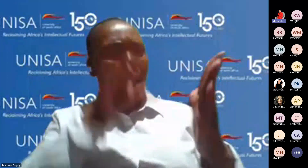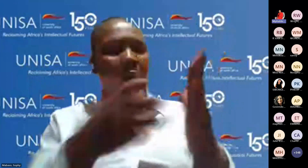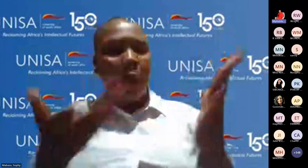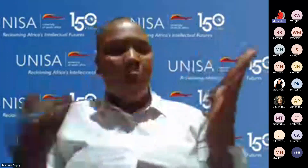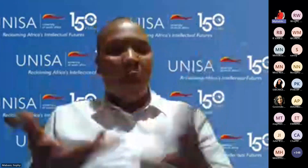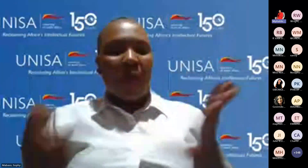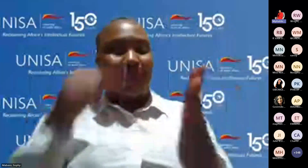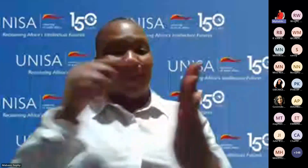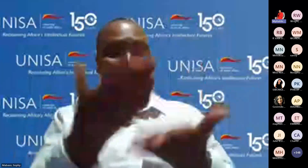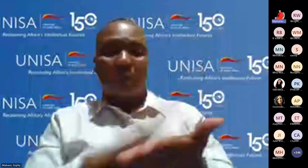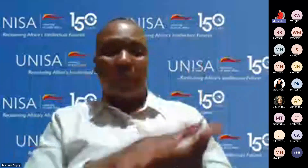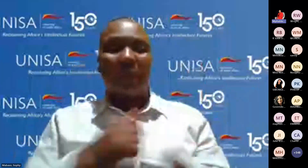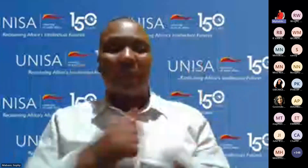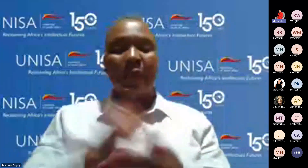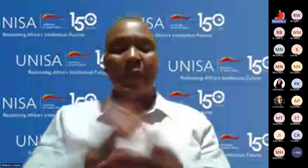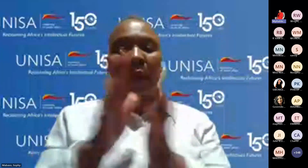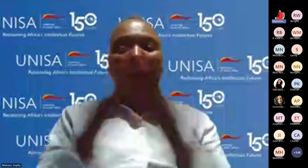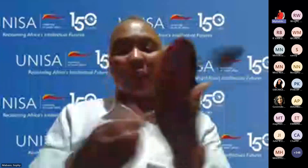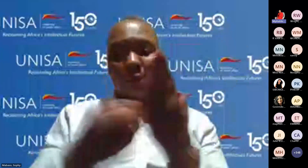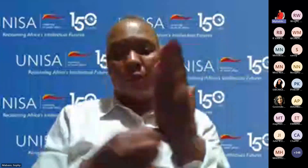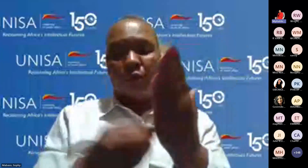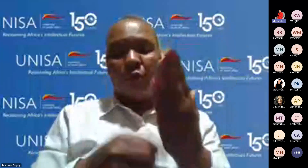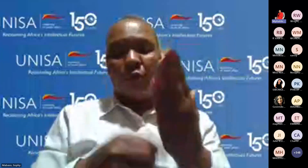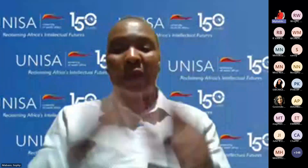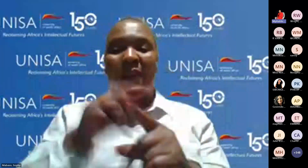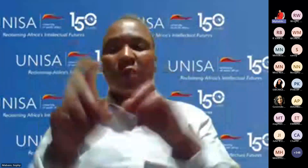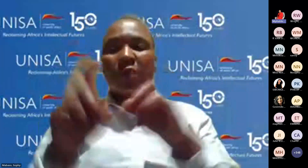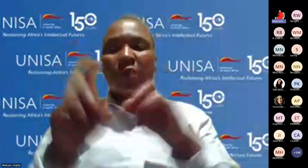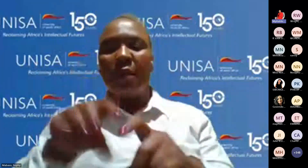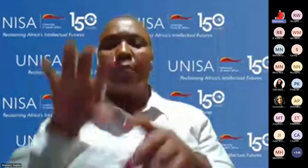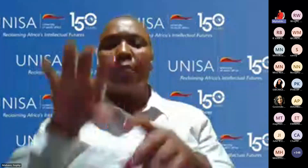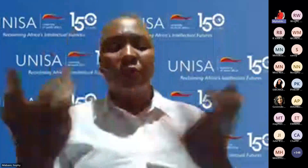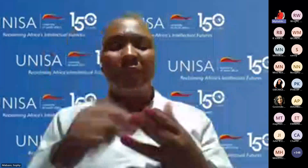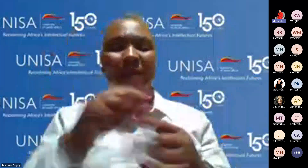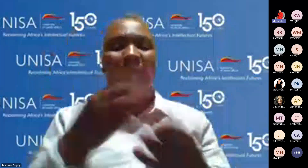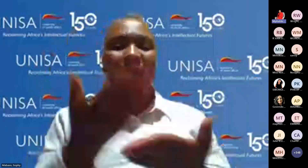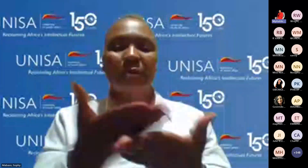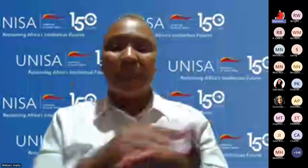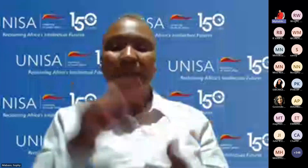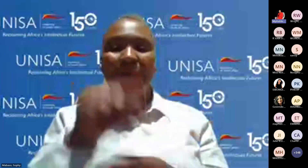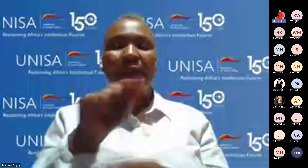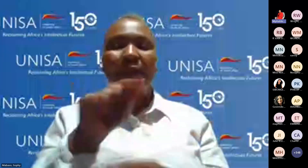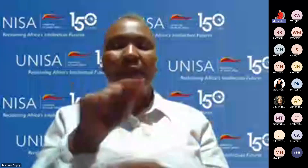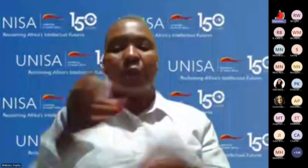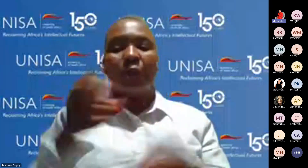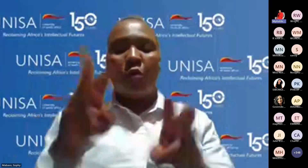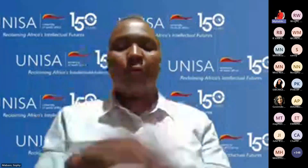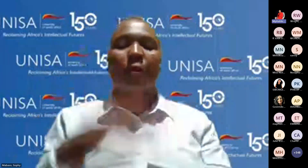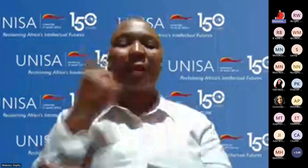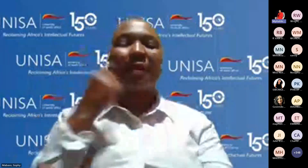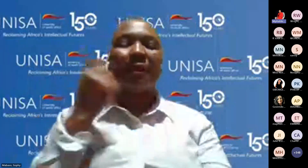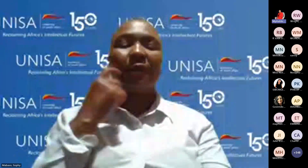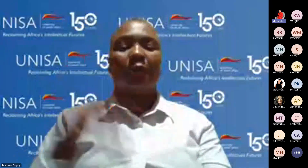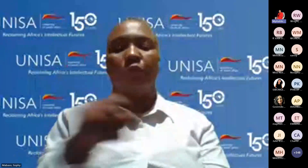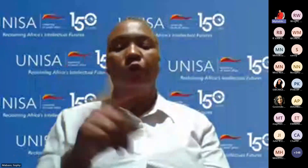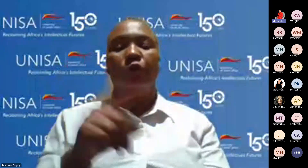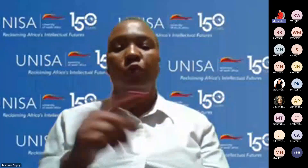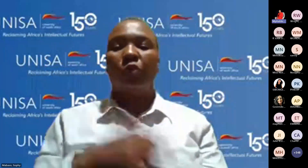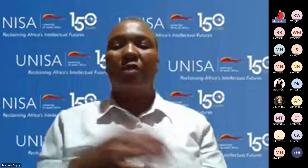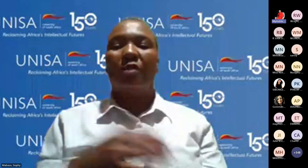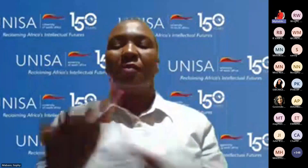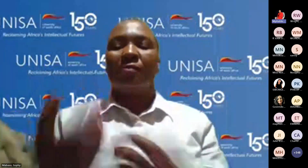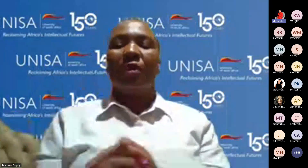this page in my textbook. This question, I'm going to locate it in this page. Then you are going to be at